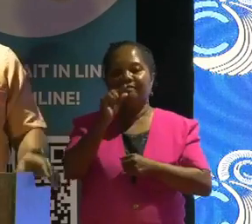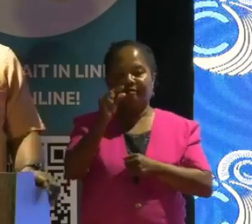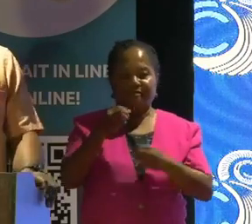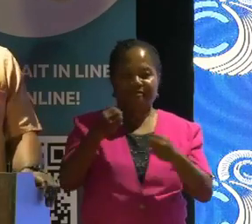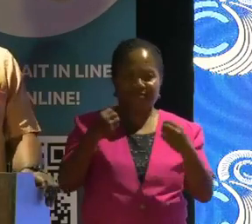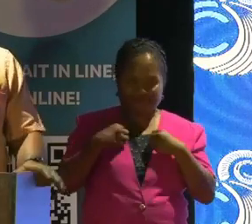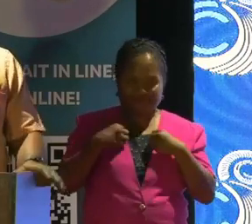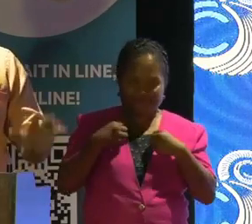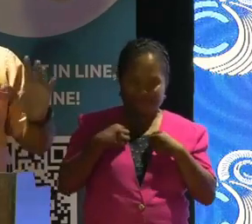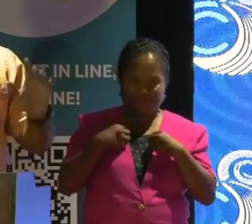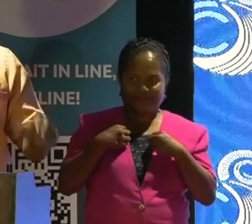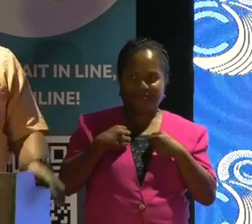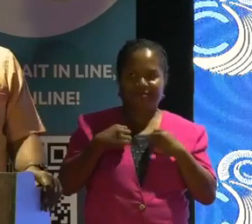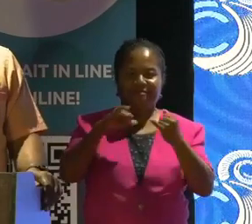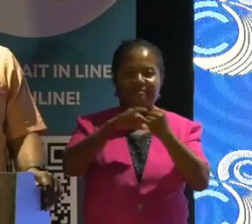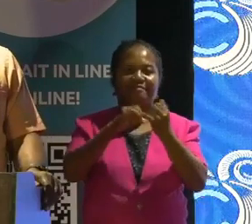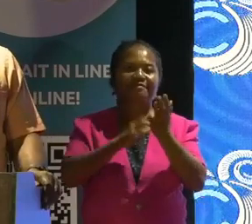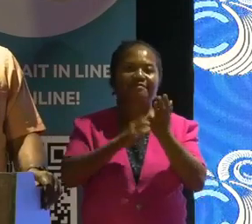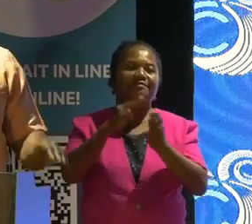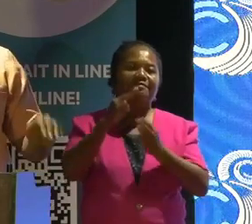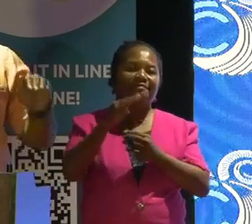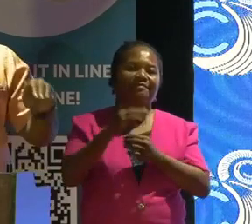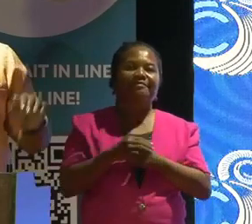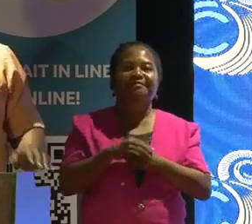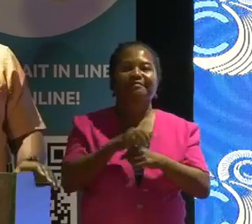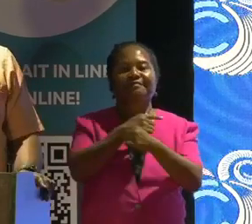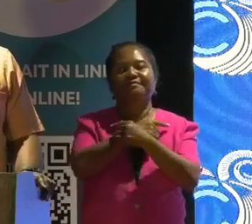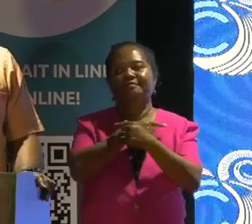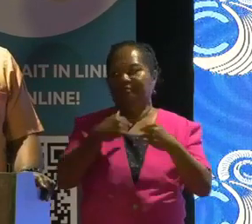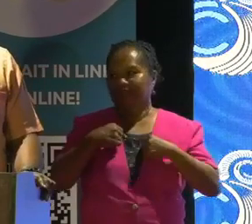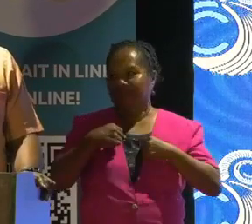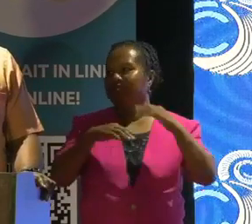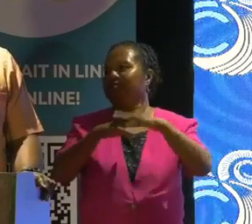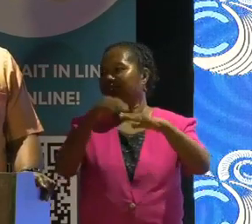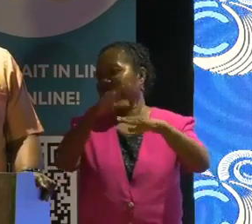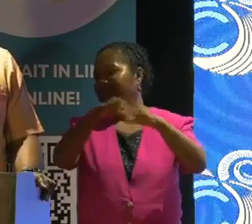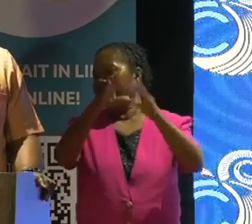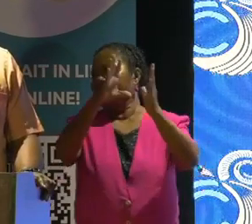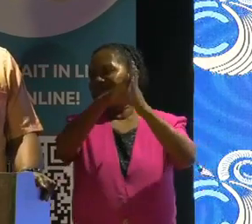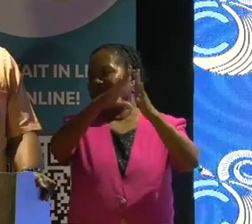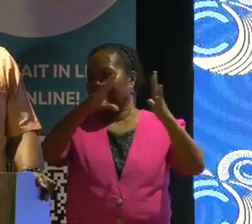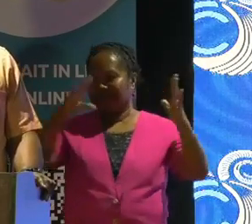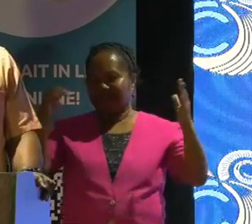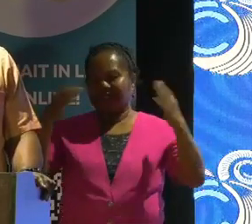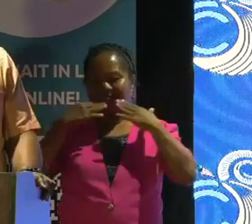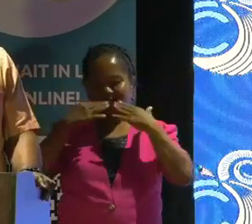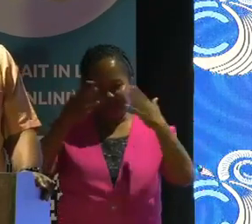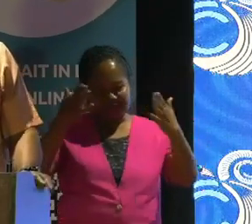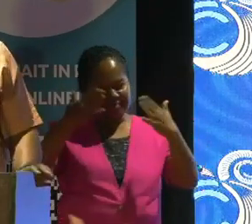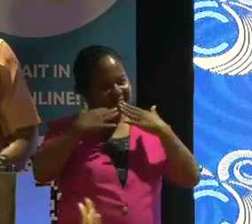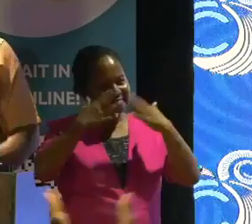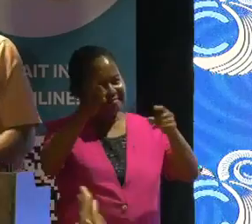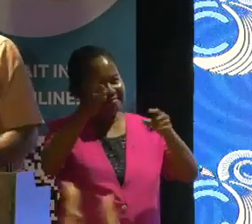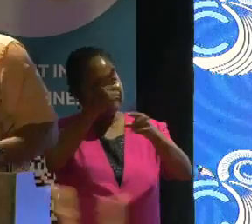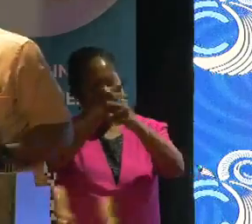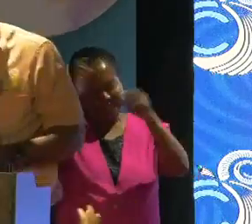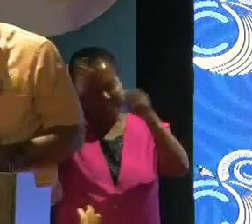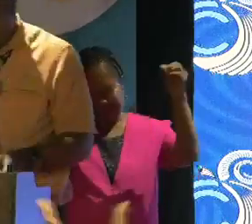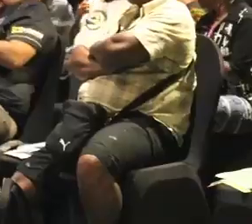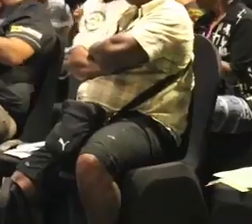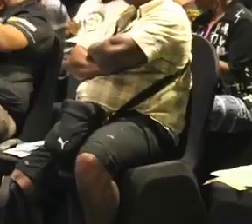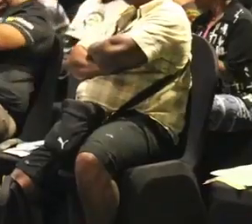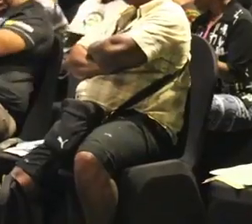to medium, and we'll build our Papua New Guinea. Thank you very much. God bless you all.